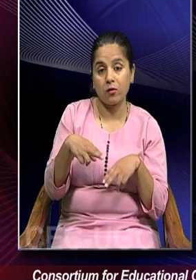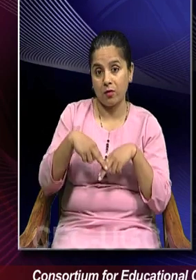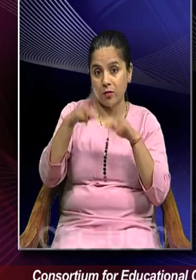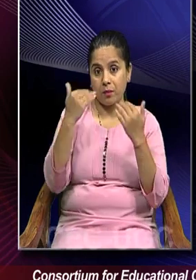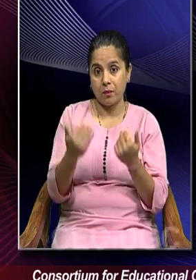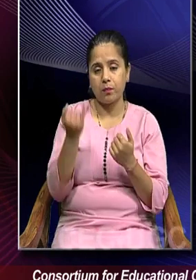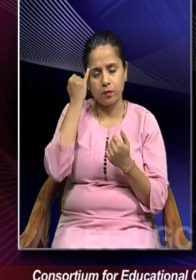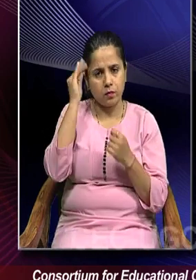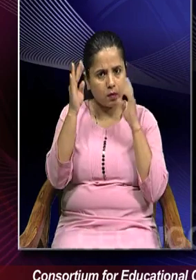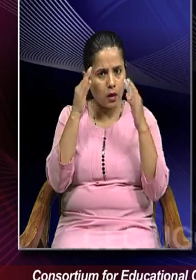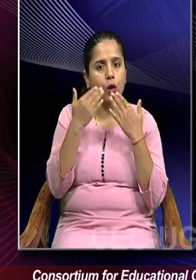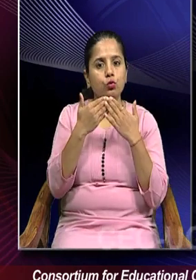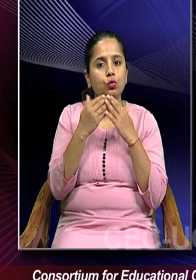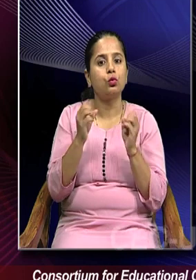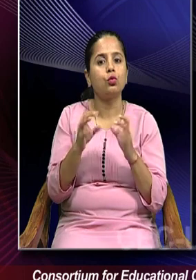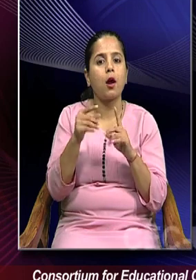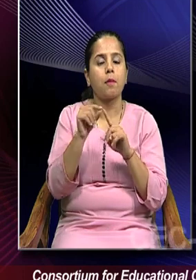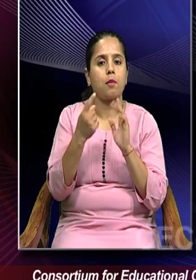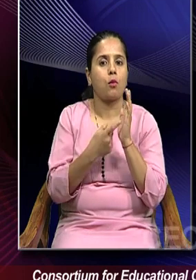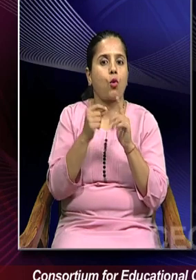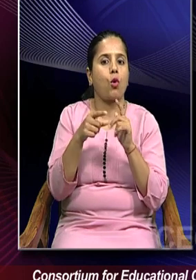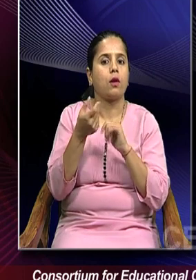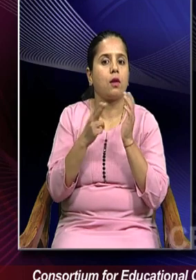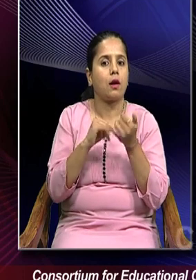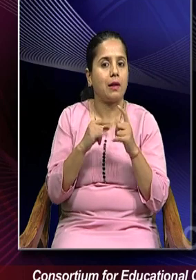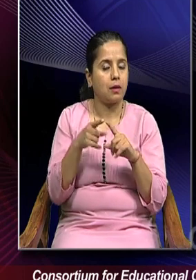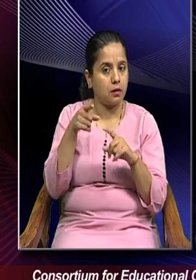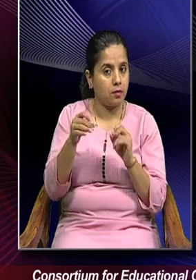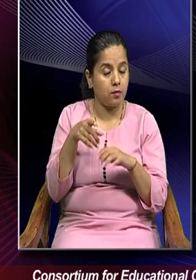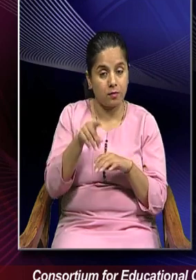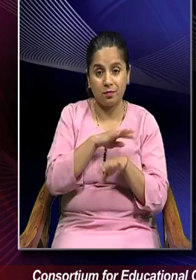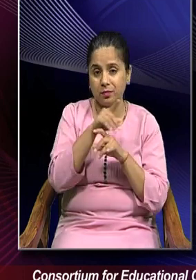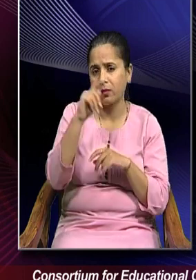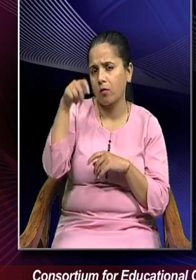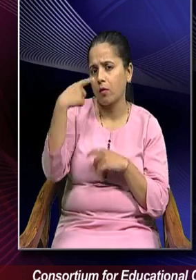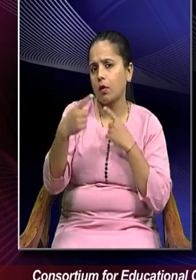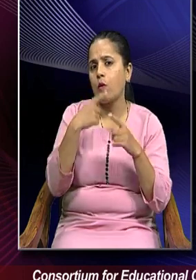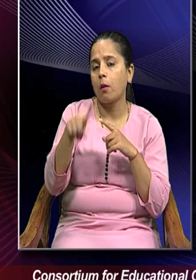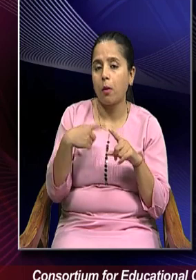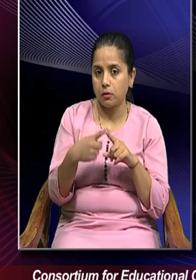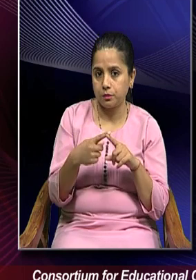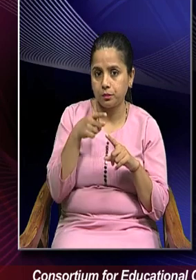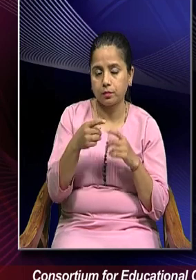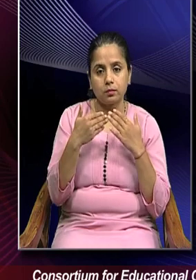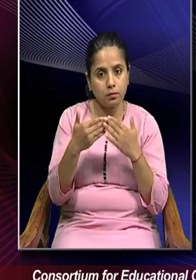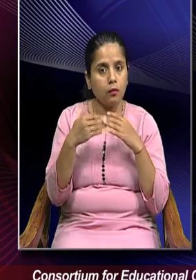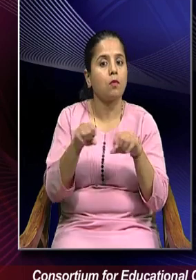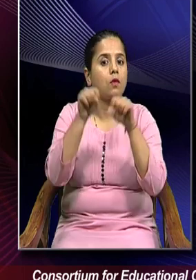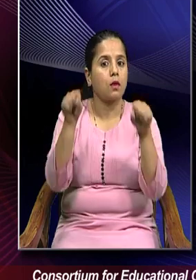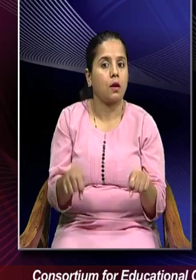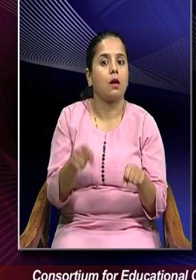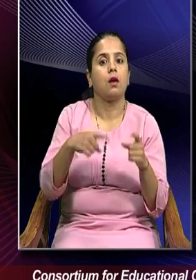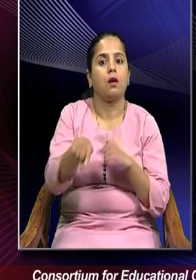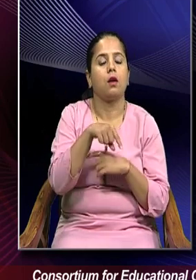an innovative school started by a protagonist. So, all of this particular film talks about the education system and the kind